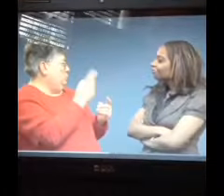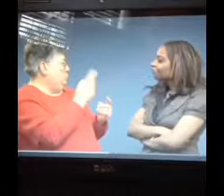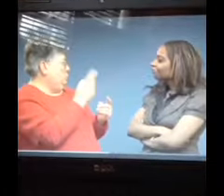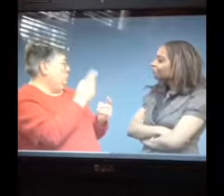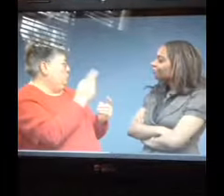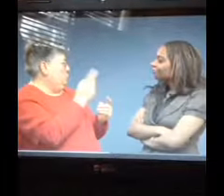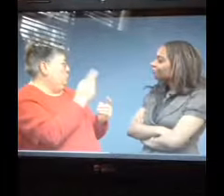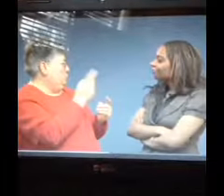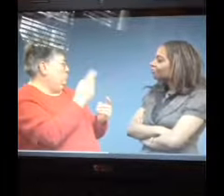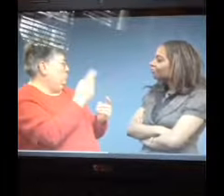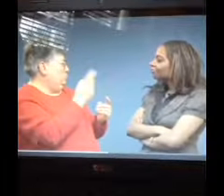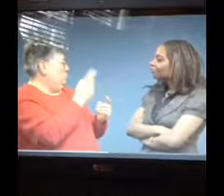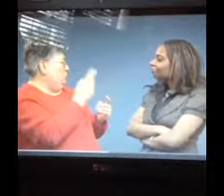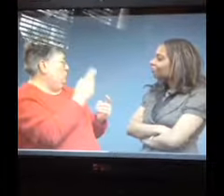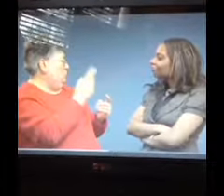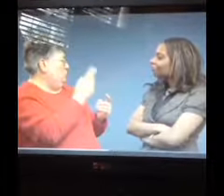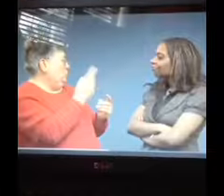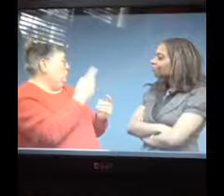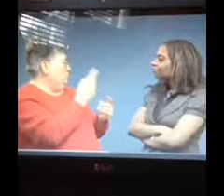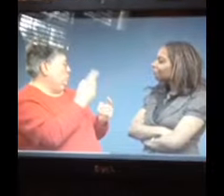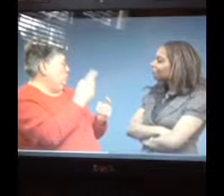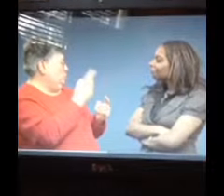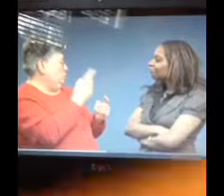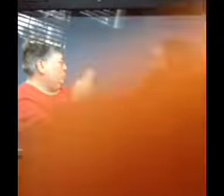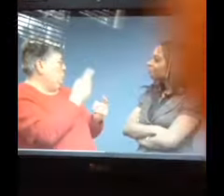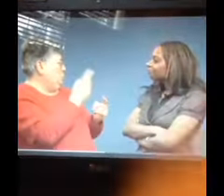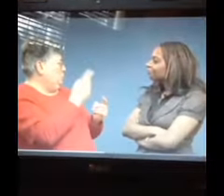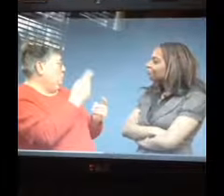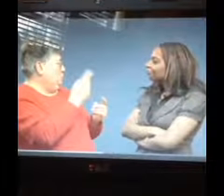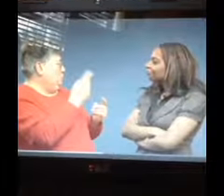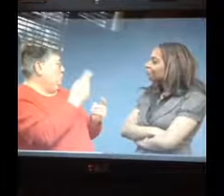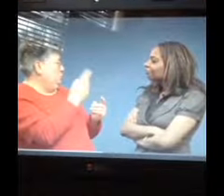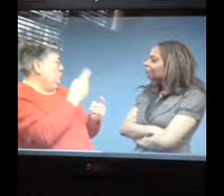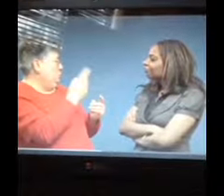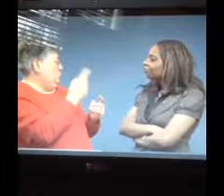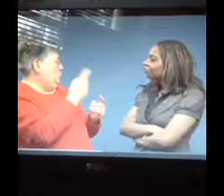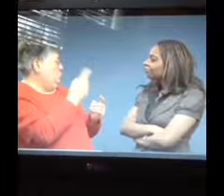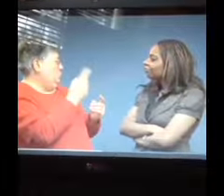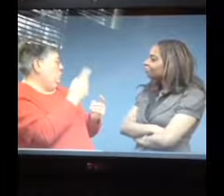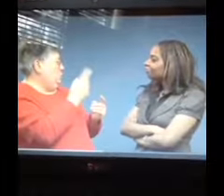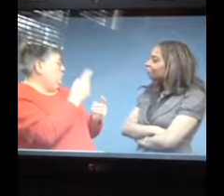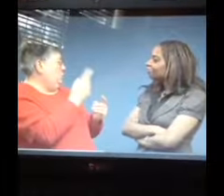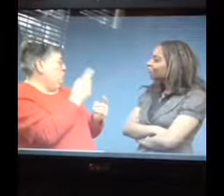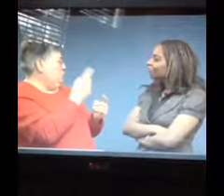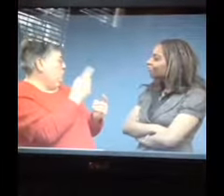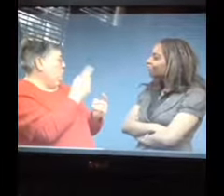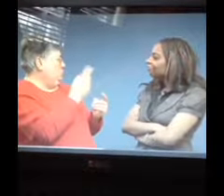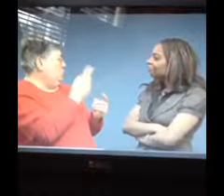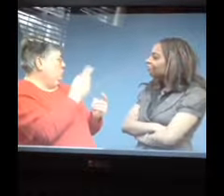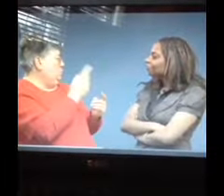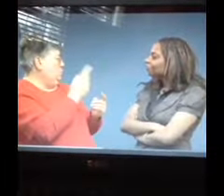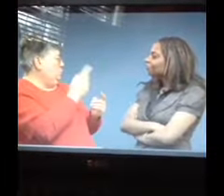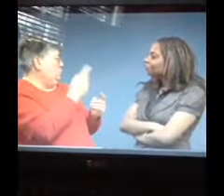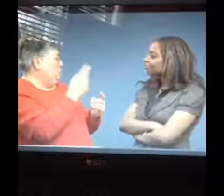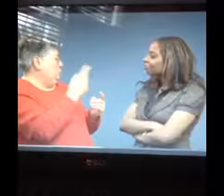I mean, when you started the signing vlogs. Kenya, do you mean way back when I first started? Yes. How